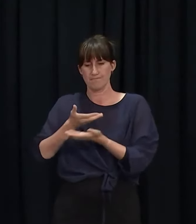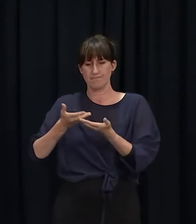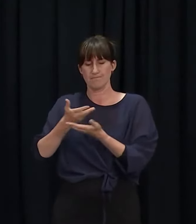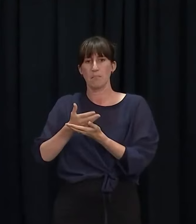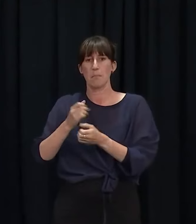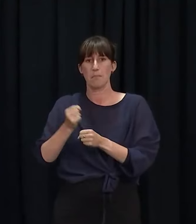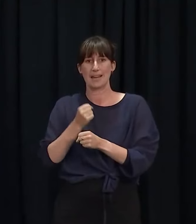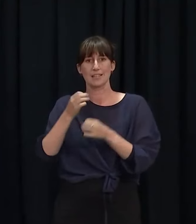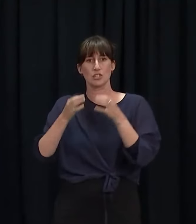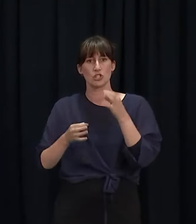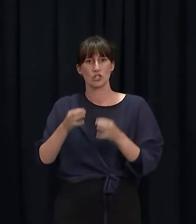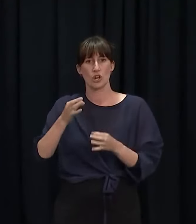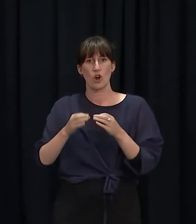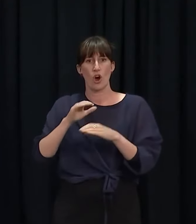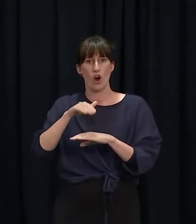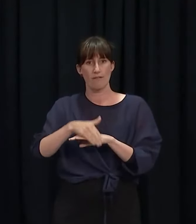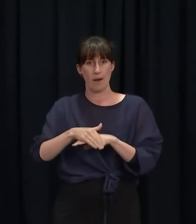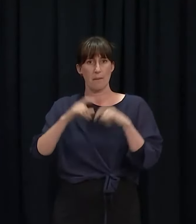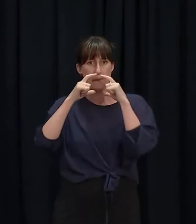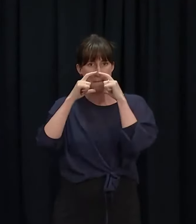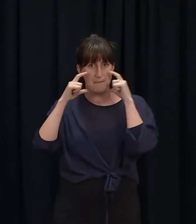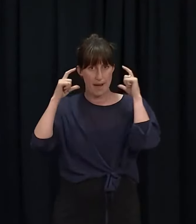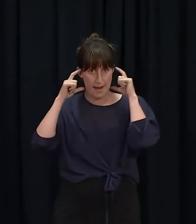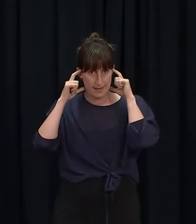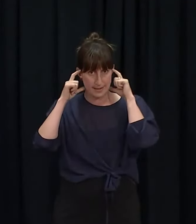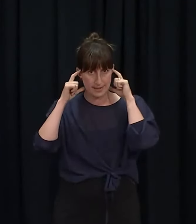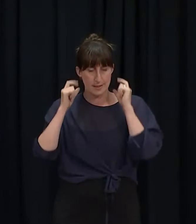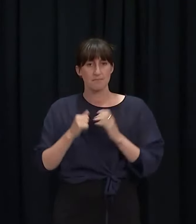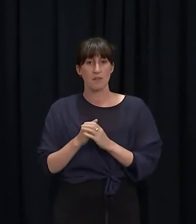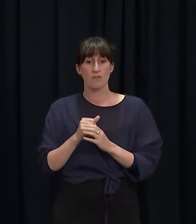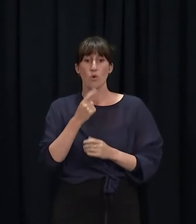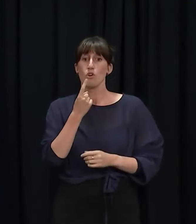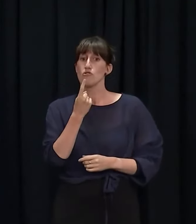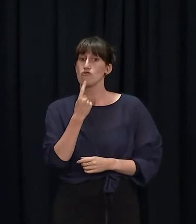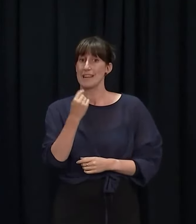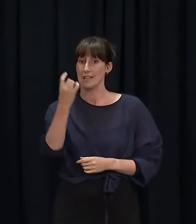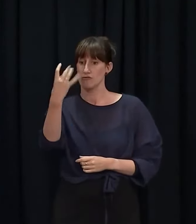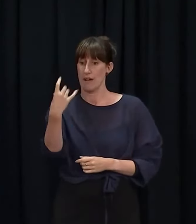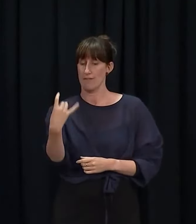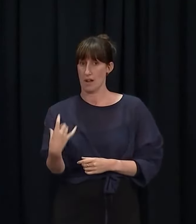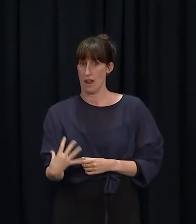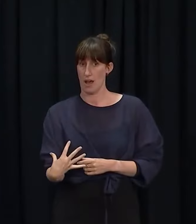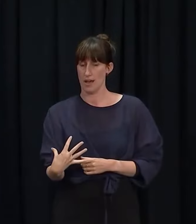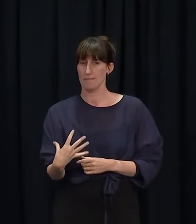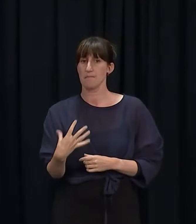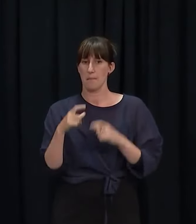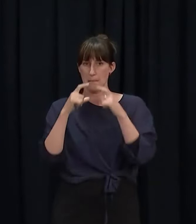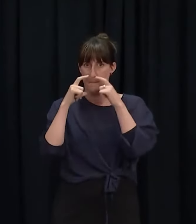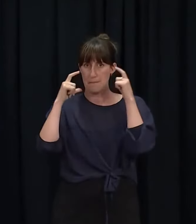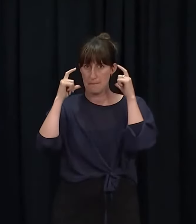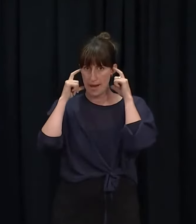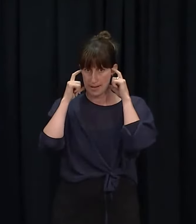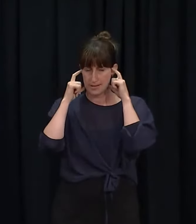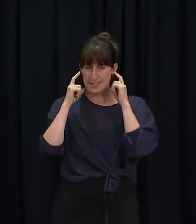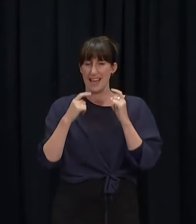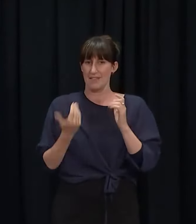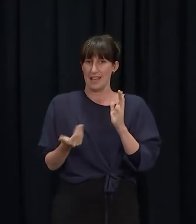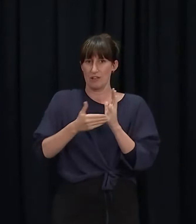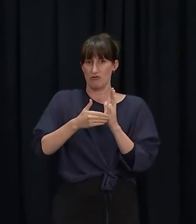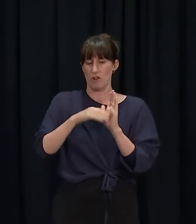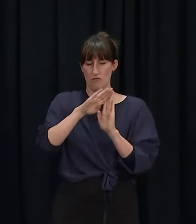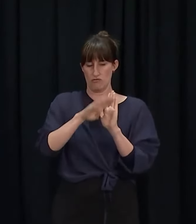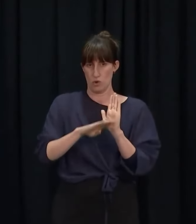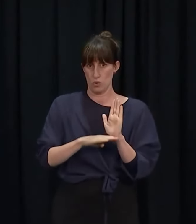setting of the COVID-19 protection framework to further assist in the slowdown of Omicron. Today I can announce the